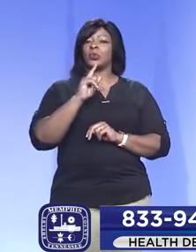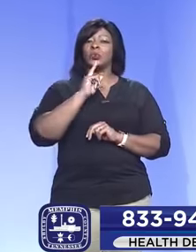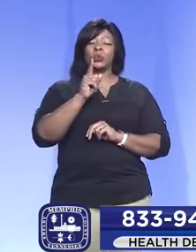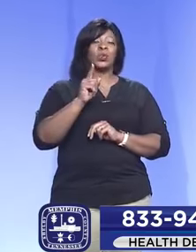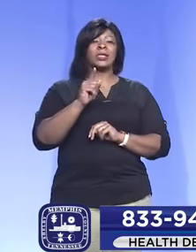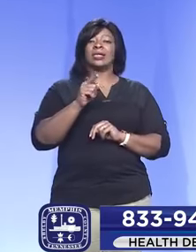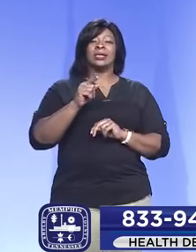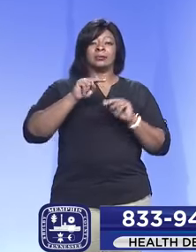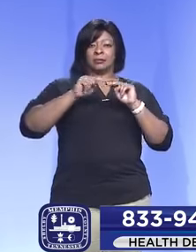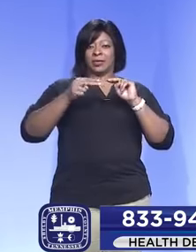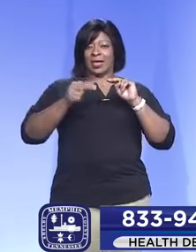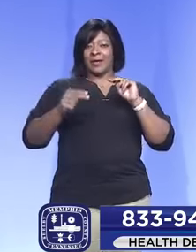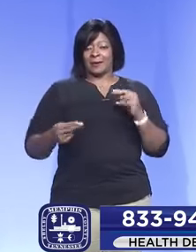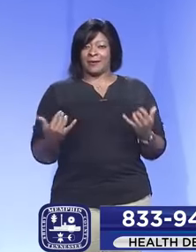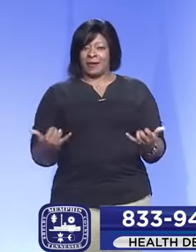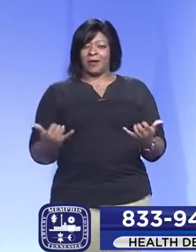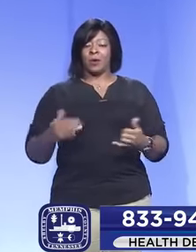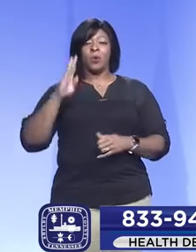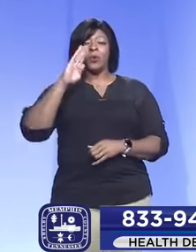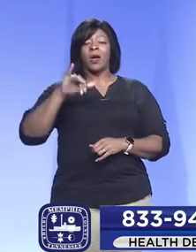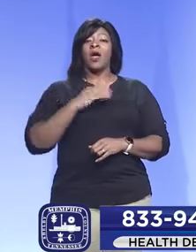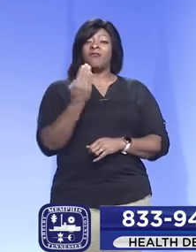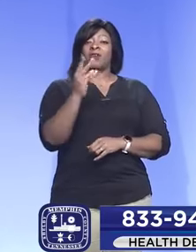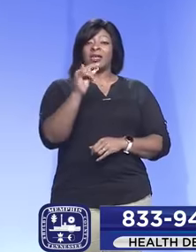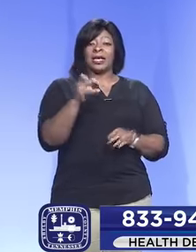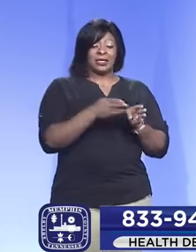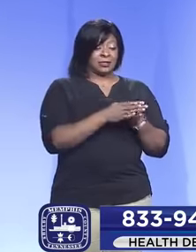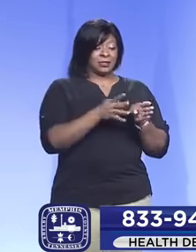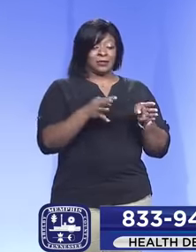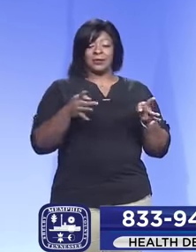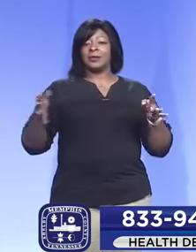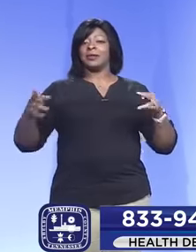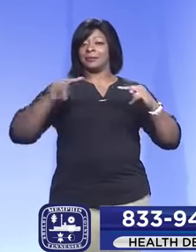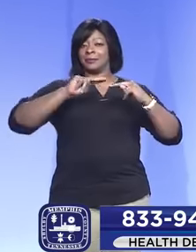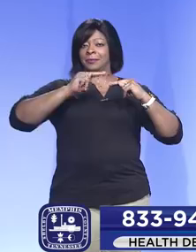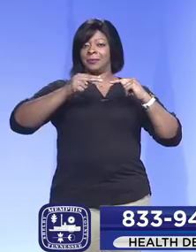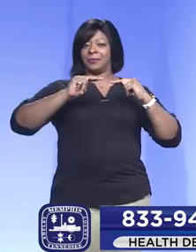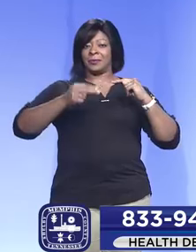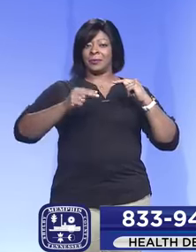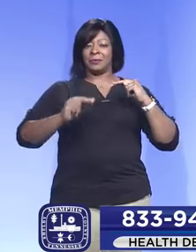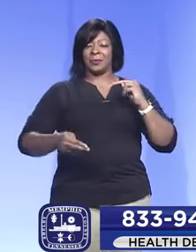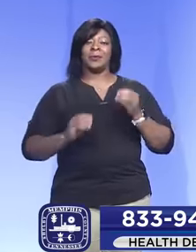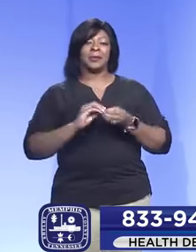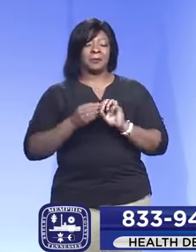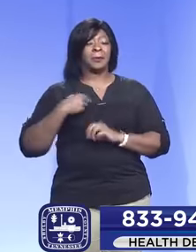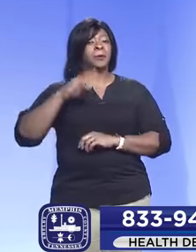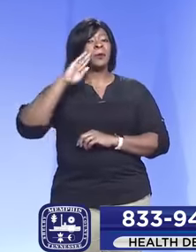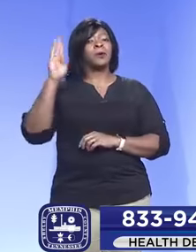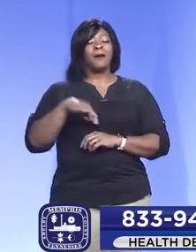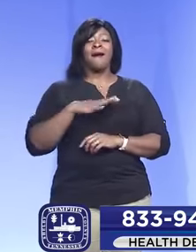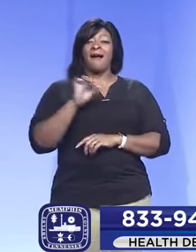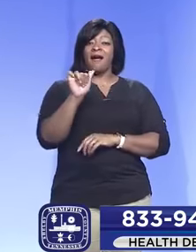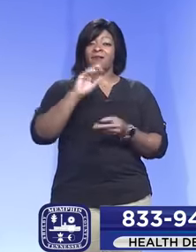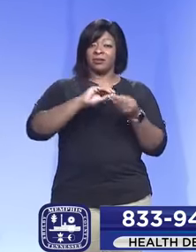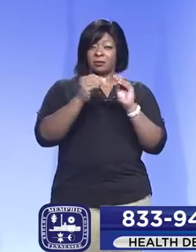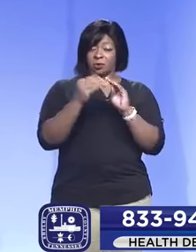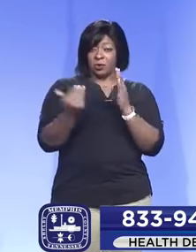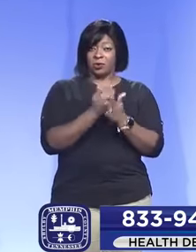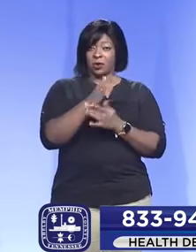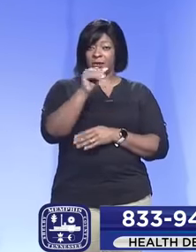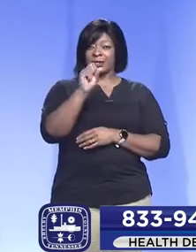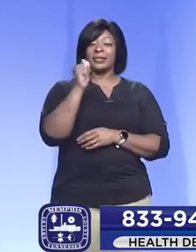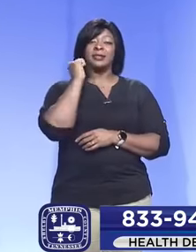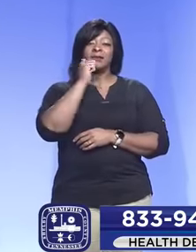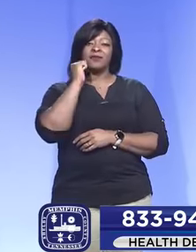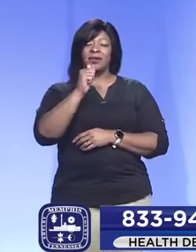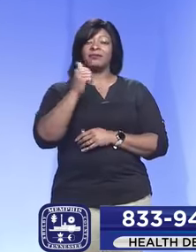trended back down. So we know that our 14-day trend is on a downward trend. We know that our average number of new cases per